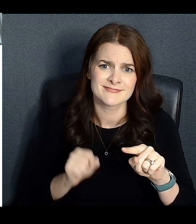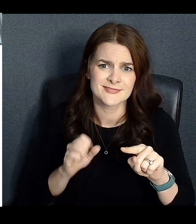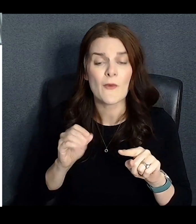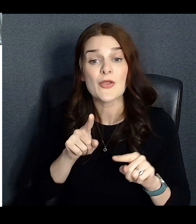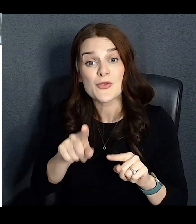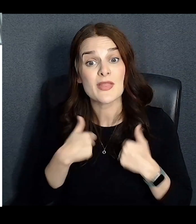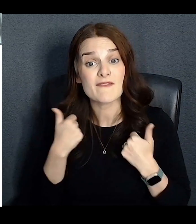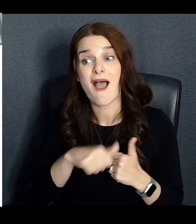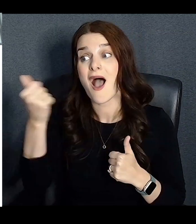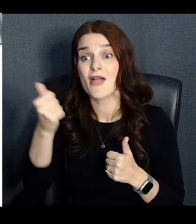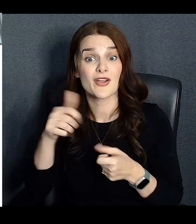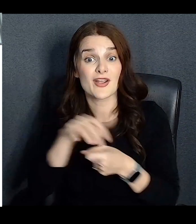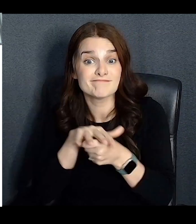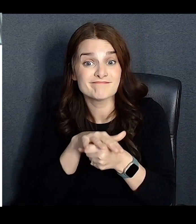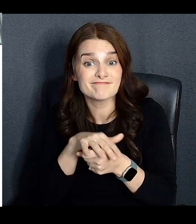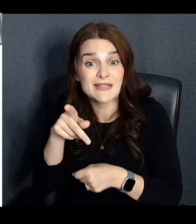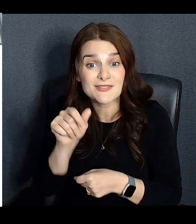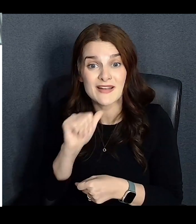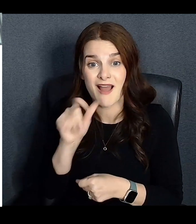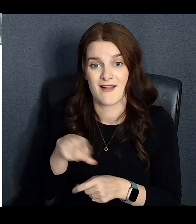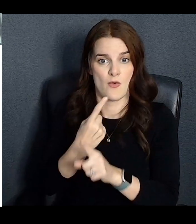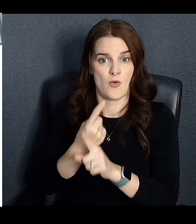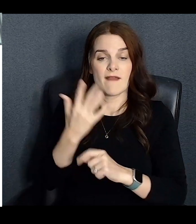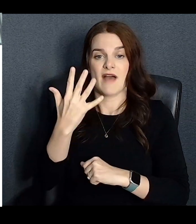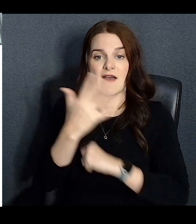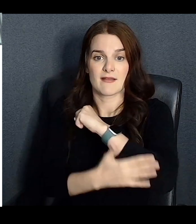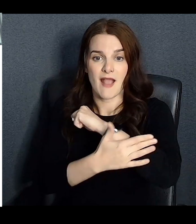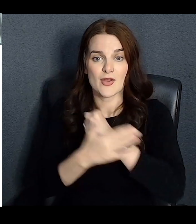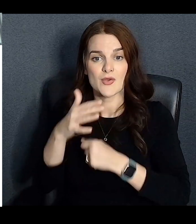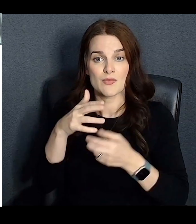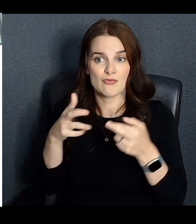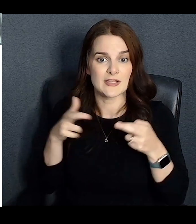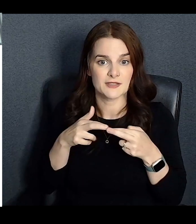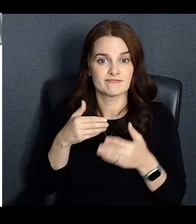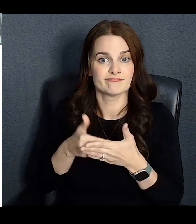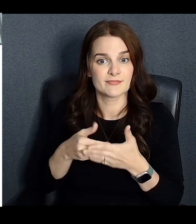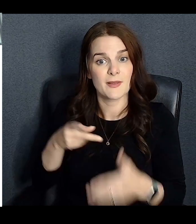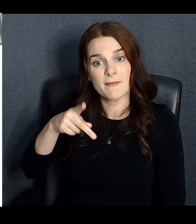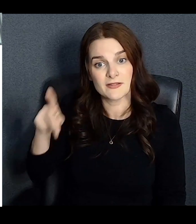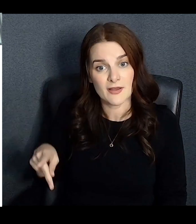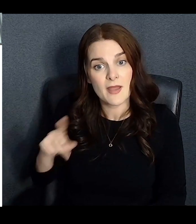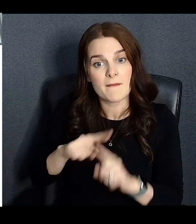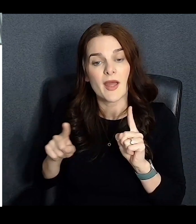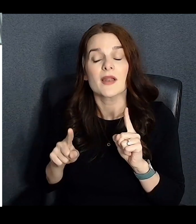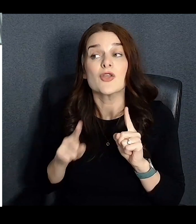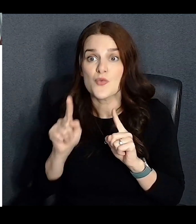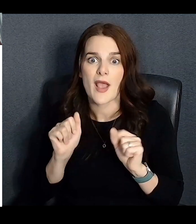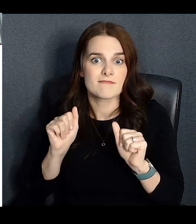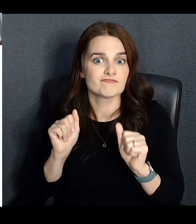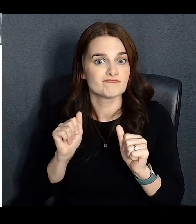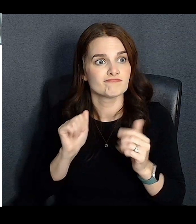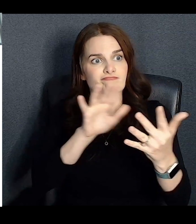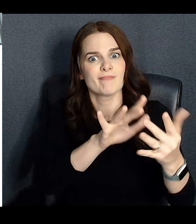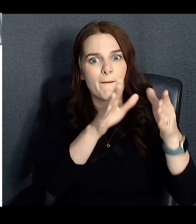if you are in a different part of Pennsylvania, not just the 5 county region near Philadelphia, then you may connect with an